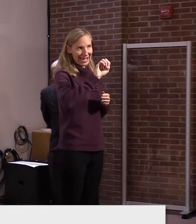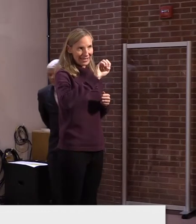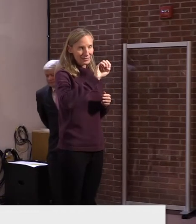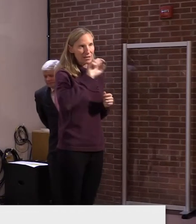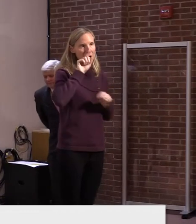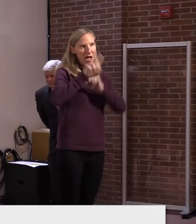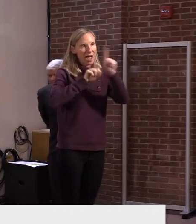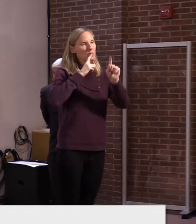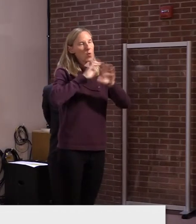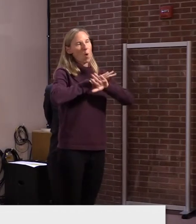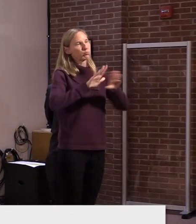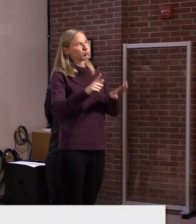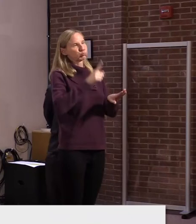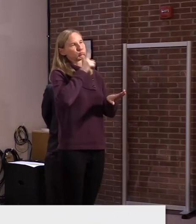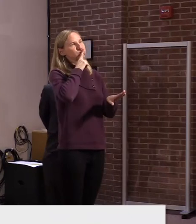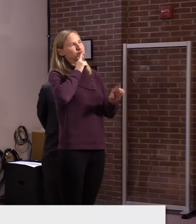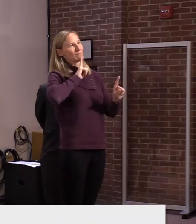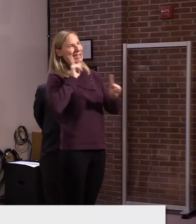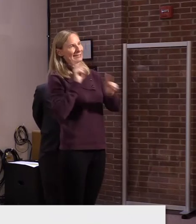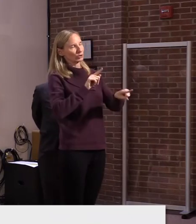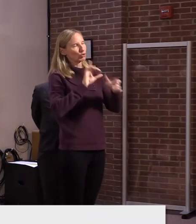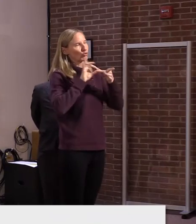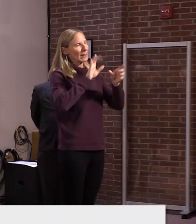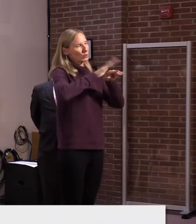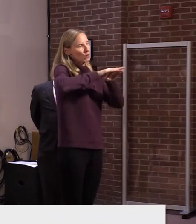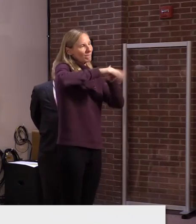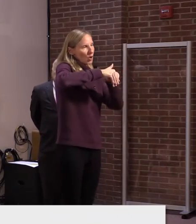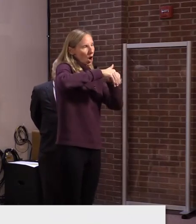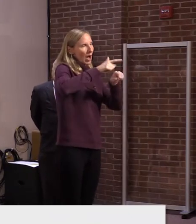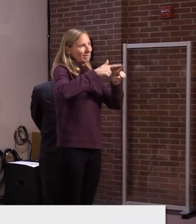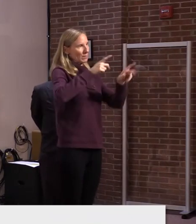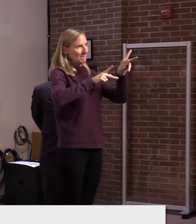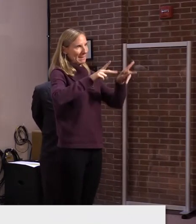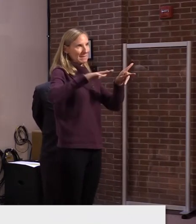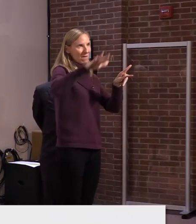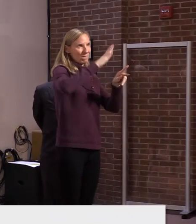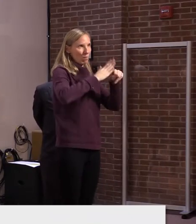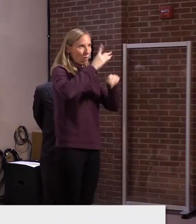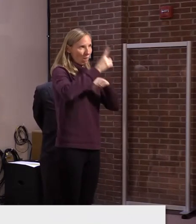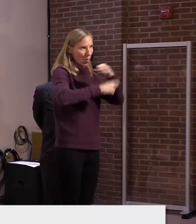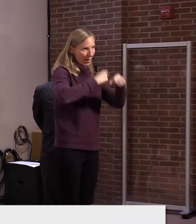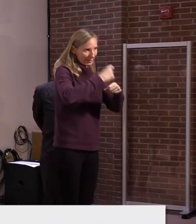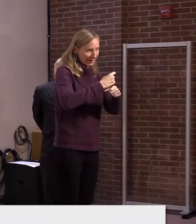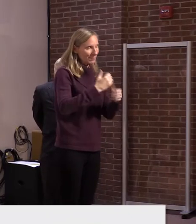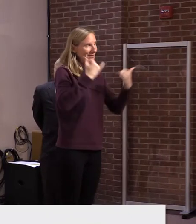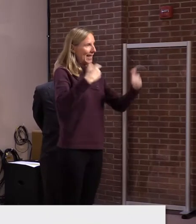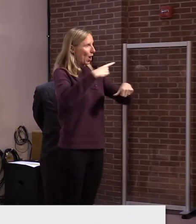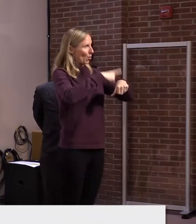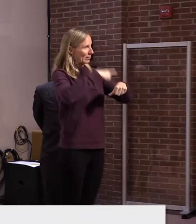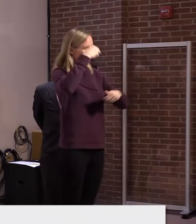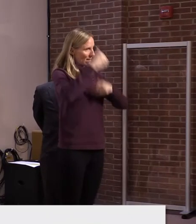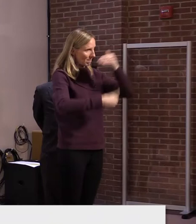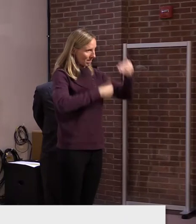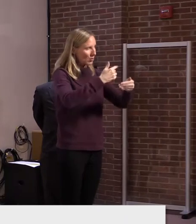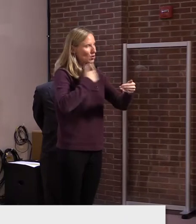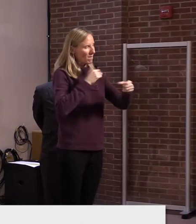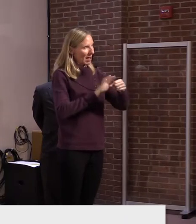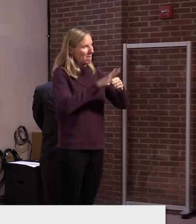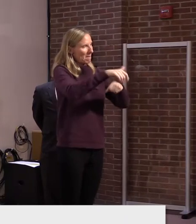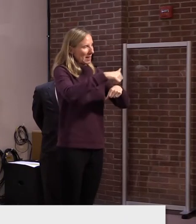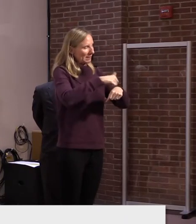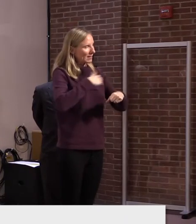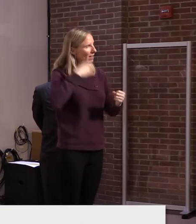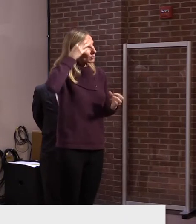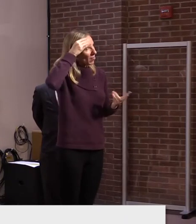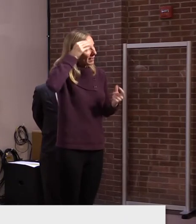state officials withheld the evidence of fraud from the public for more than a year. Now that time has passed and you've had adequate time to reflect